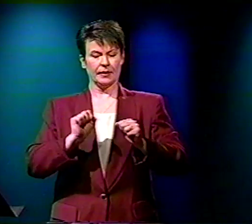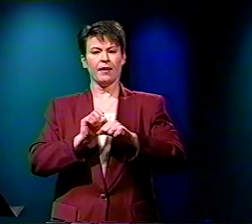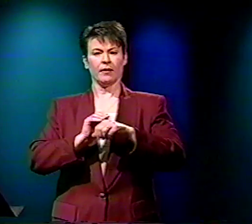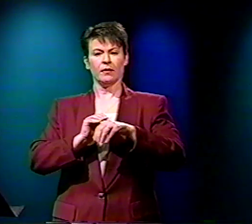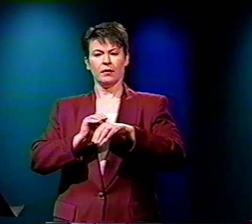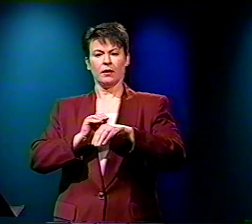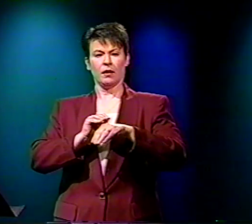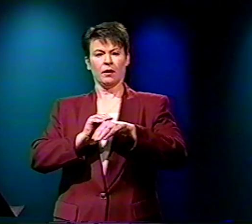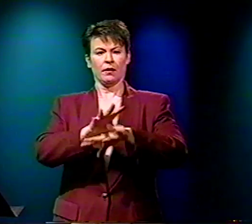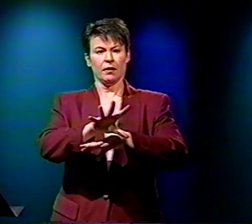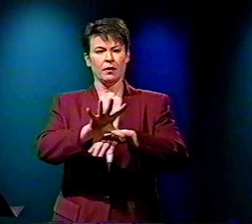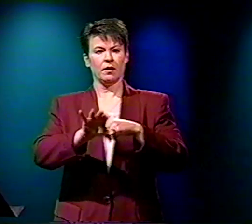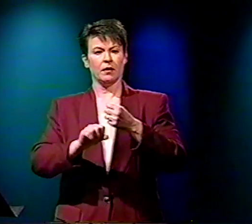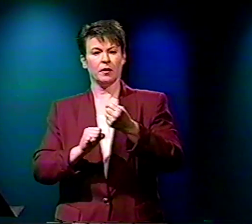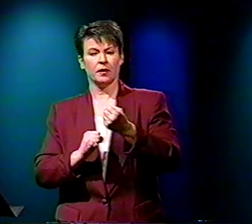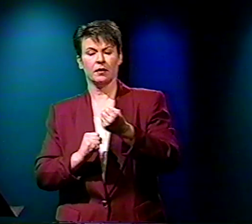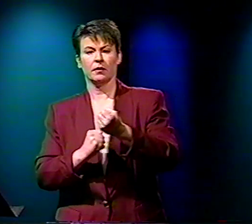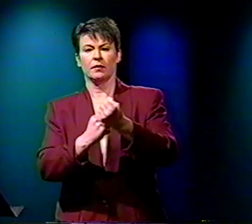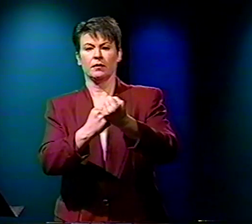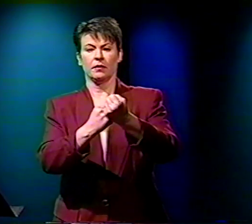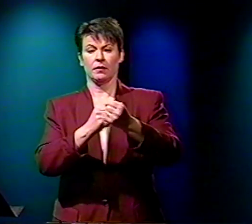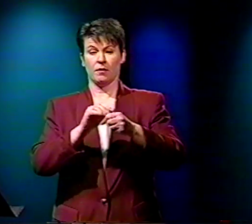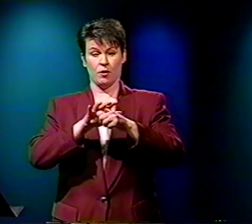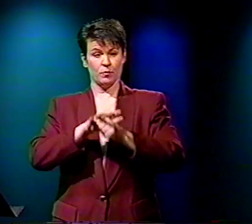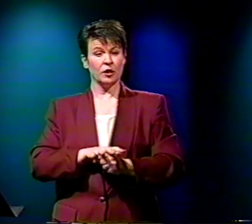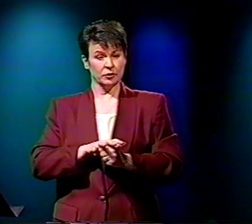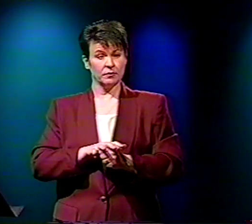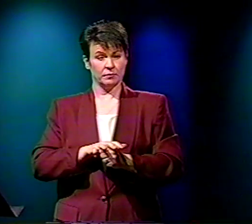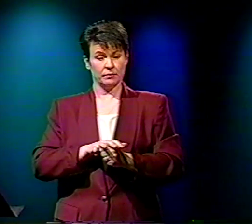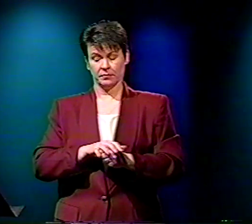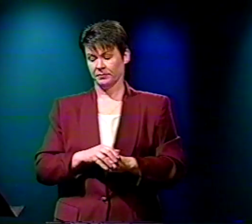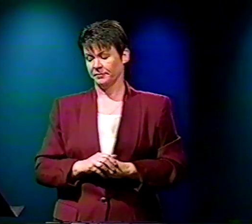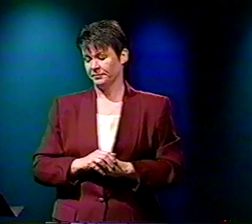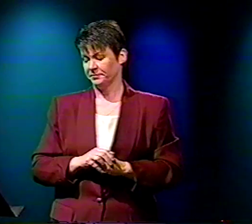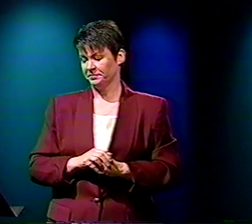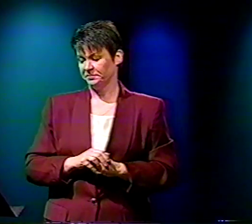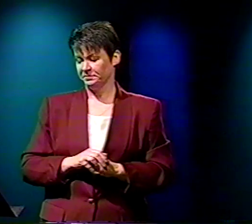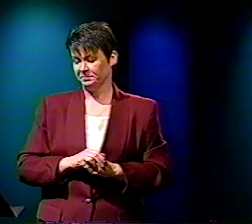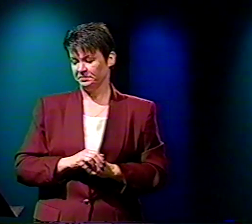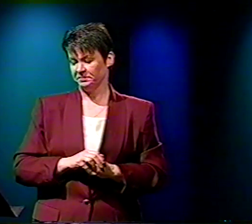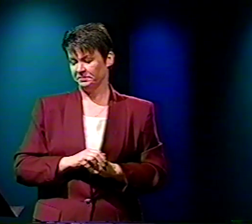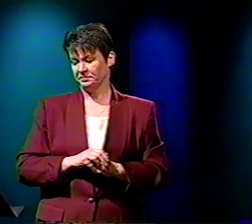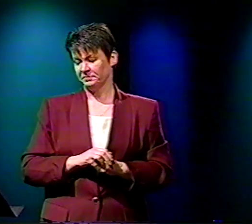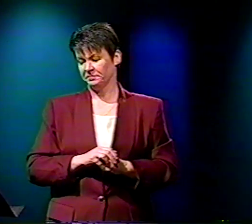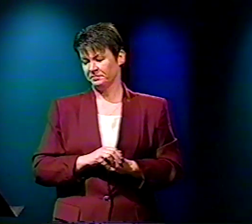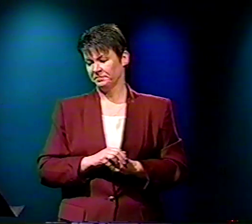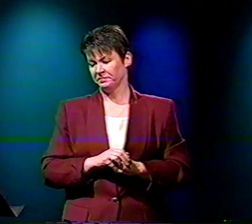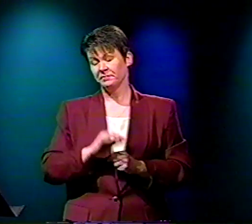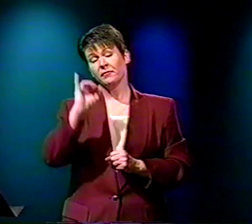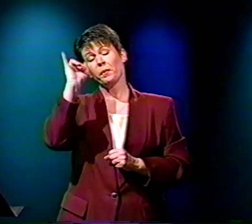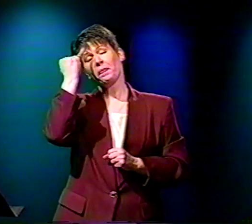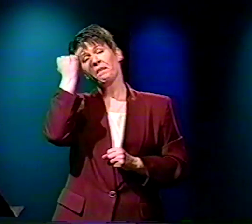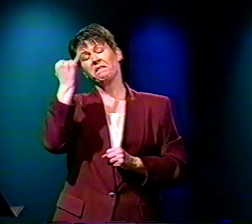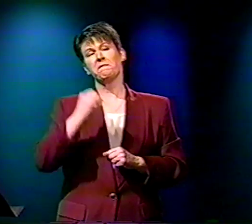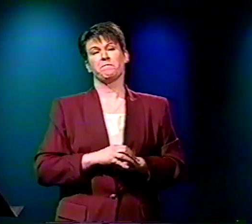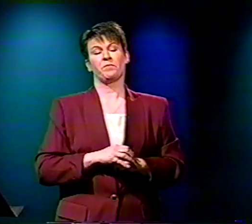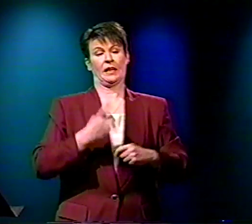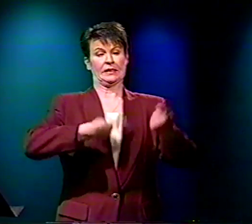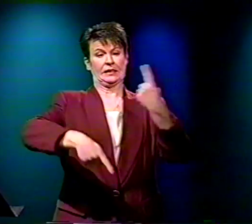behave physically can affect and can actually encourage or